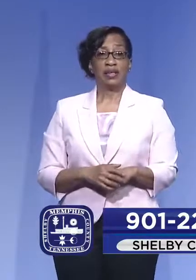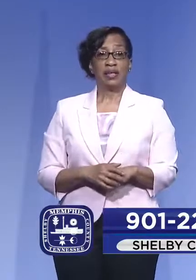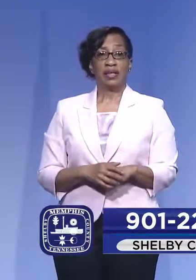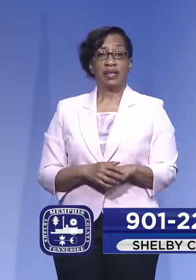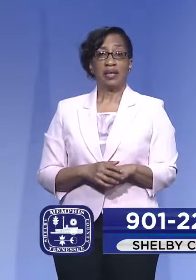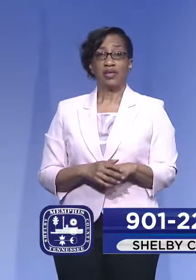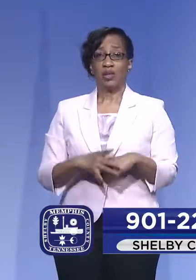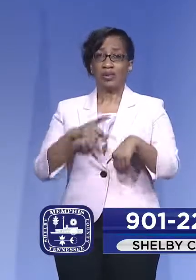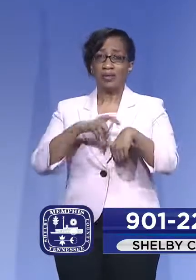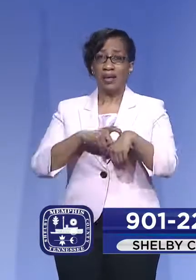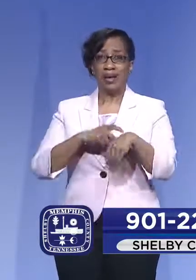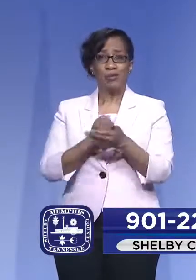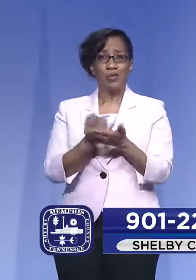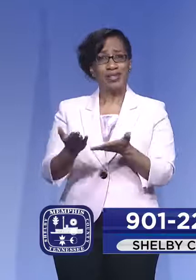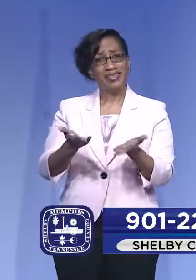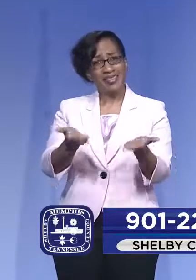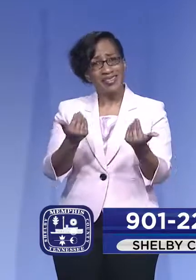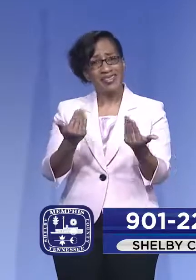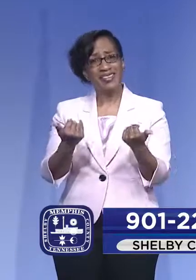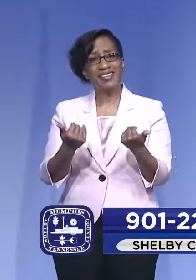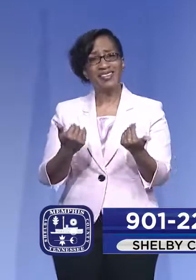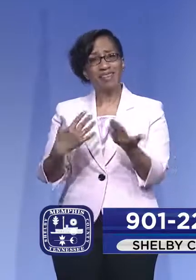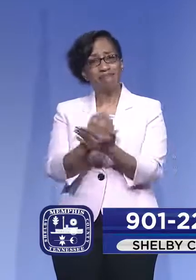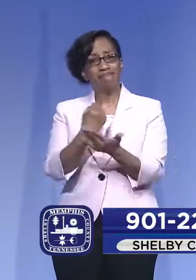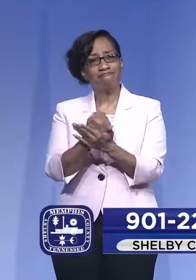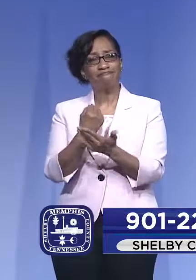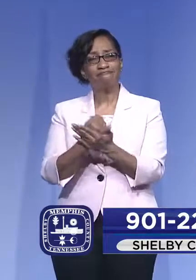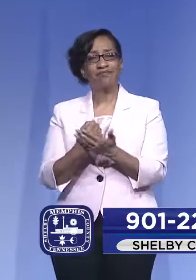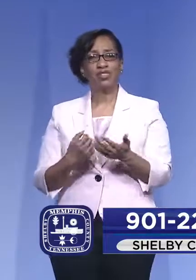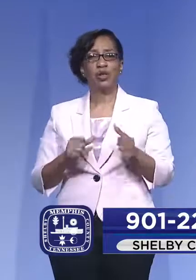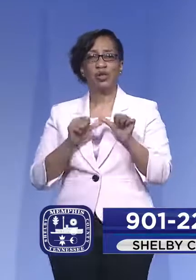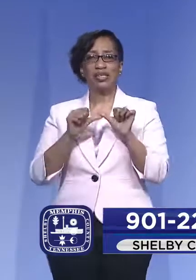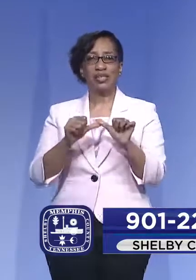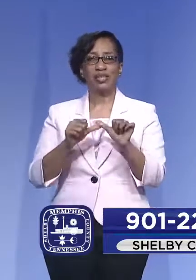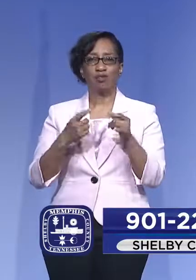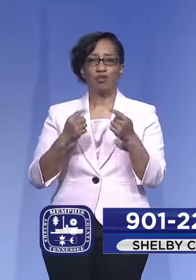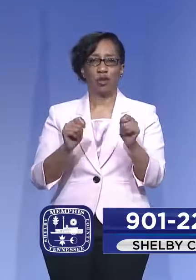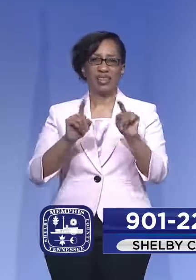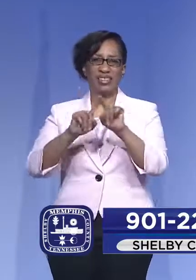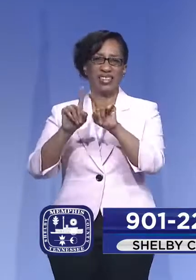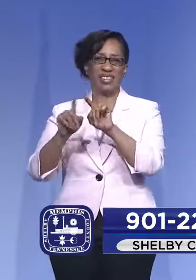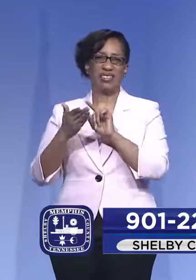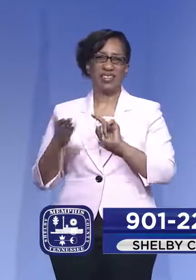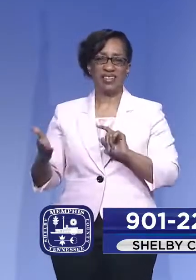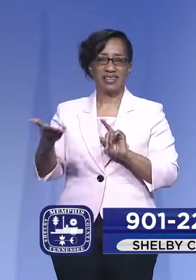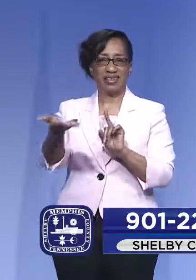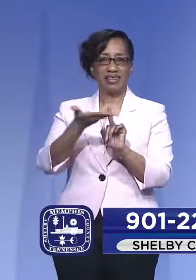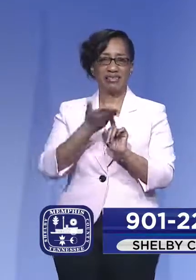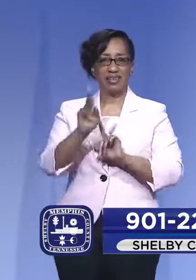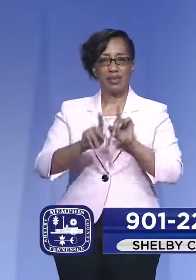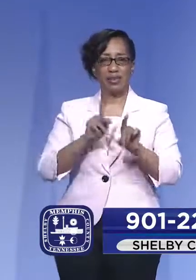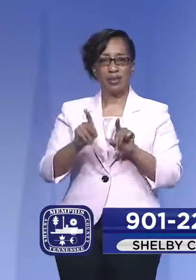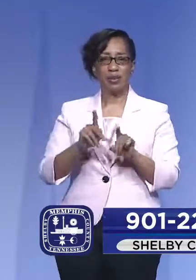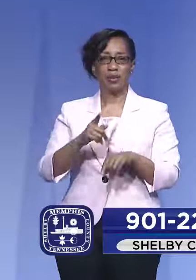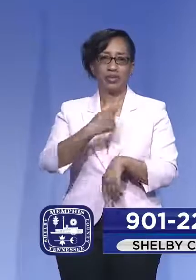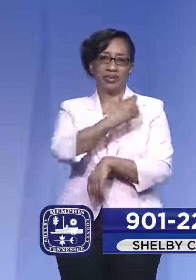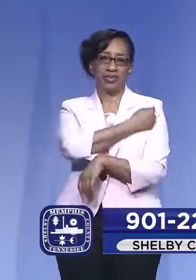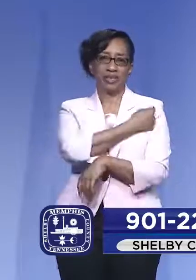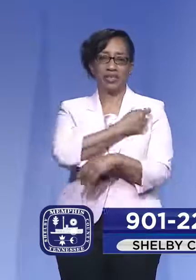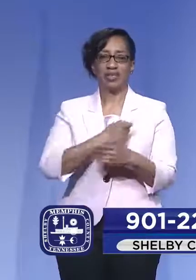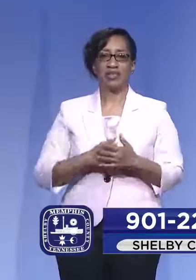Time's a-wasting. Let's come and get your vaccine. So we'll continue to try a number of things to get folks out to get their